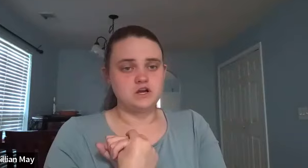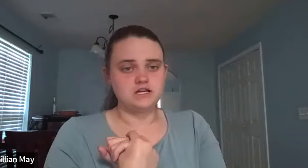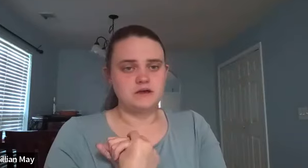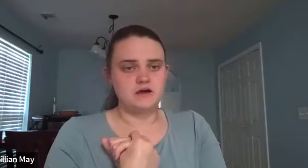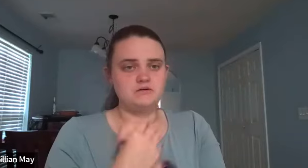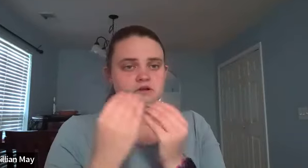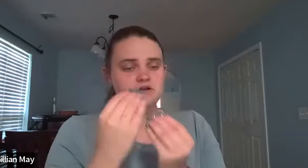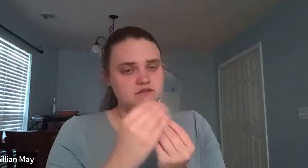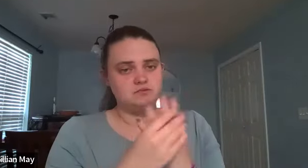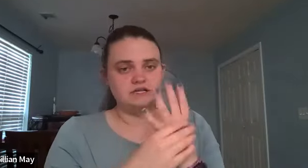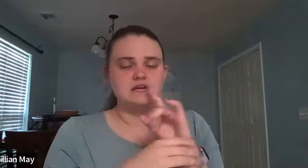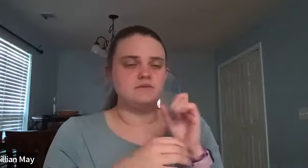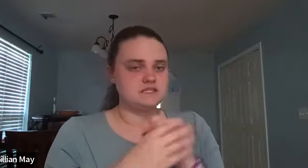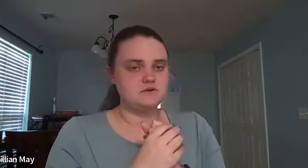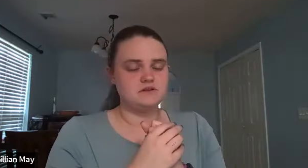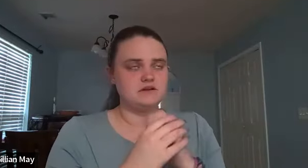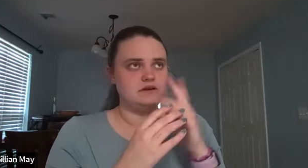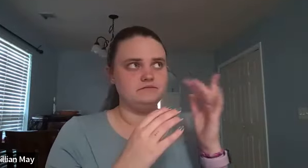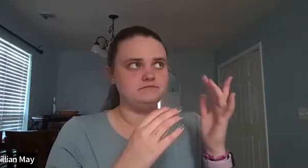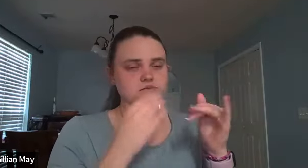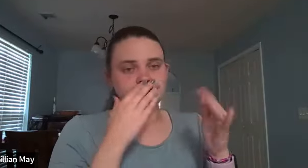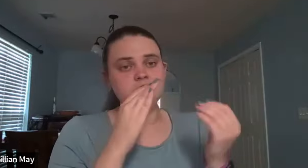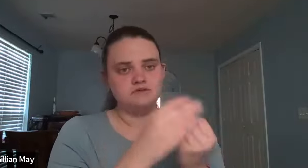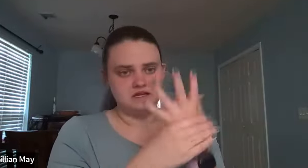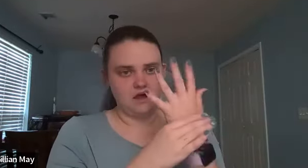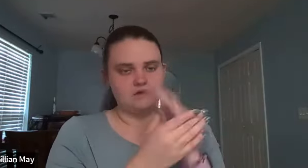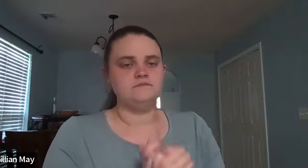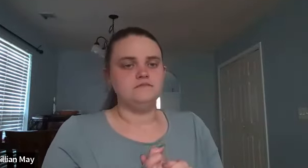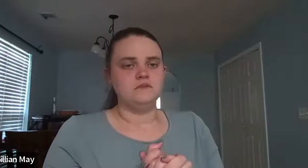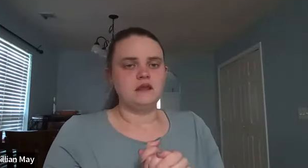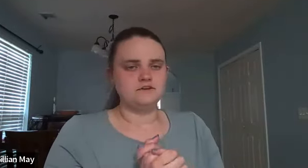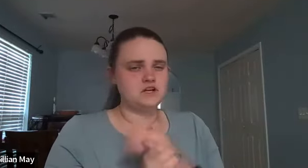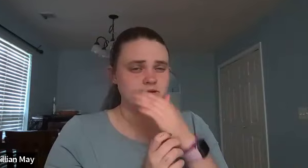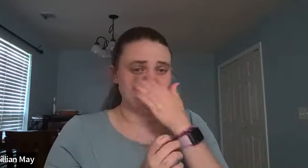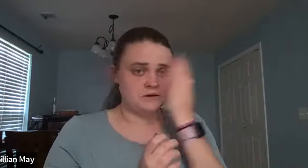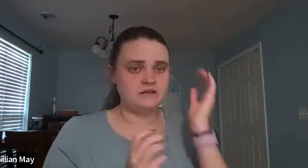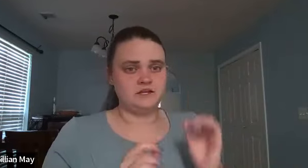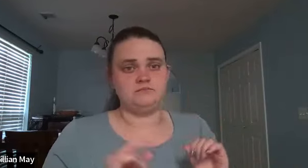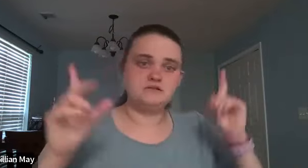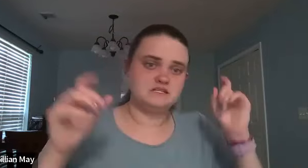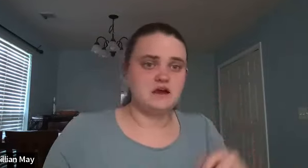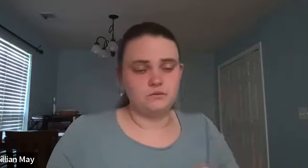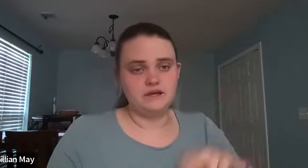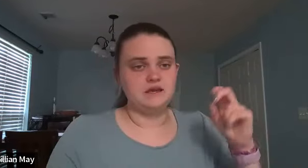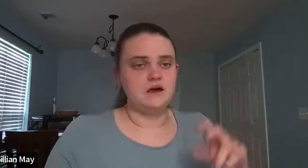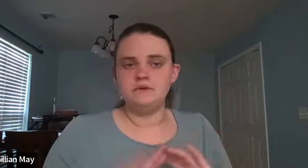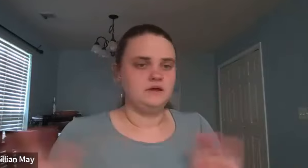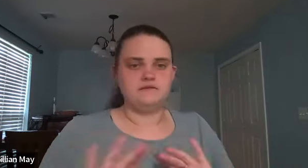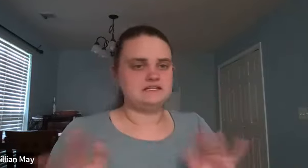talking about the springtime, the summer, the springtime, you would say that. Now, if you're talking about spring, like you're bouncing out and waking up, that's a